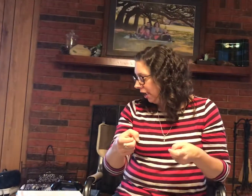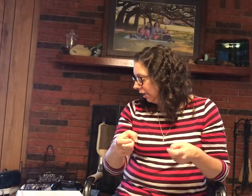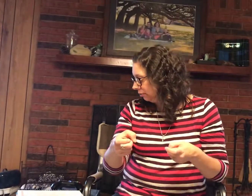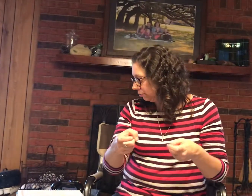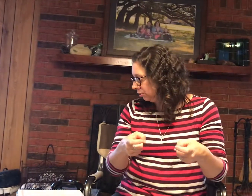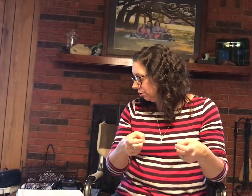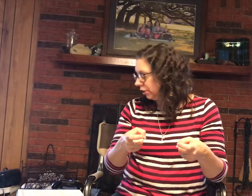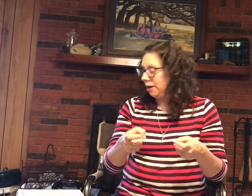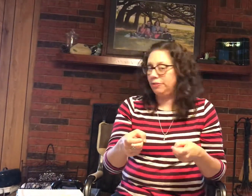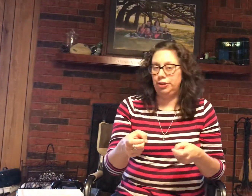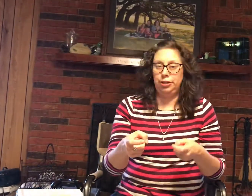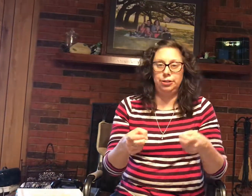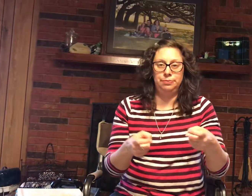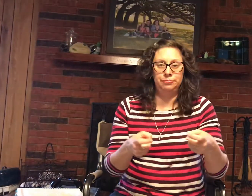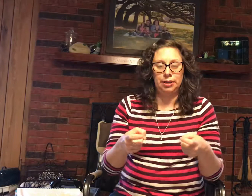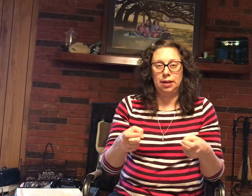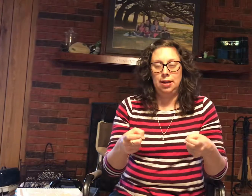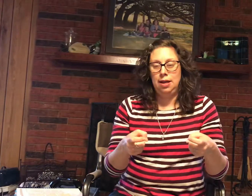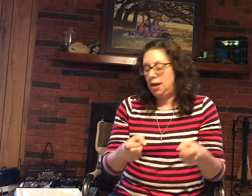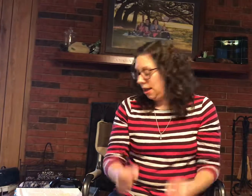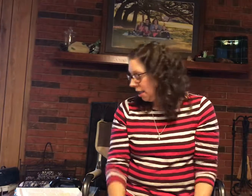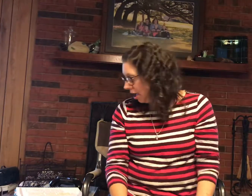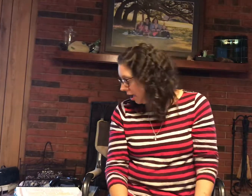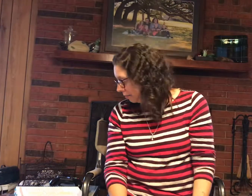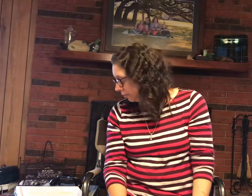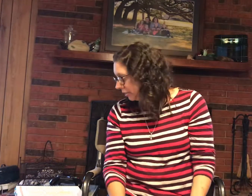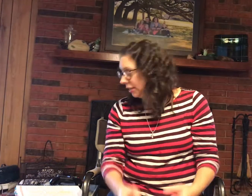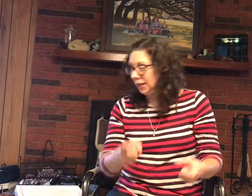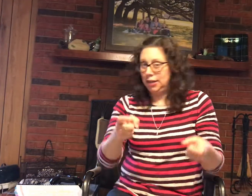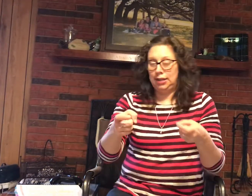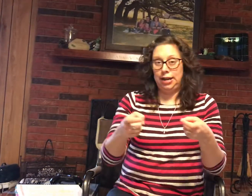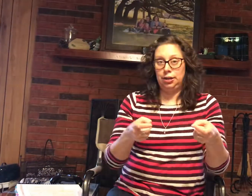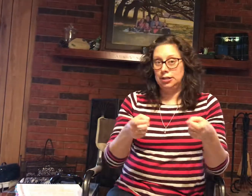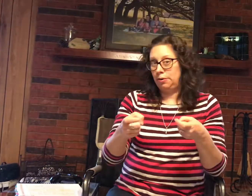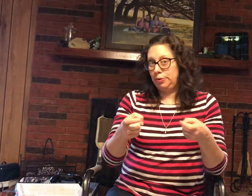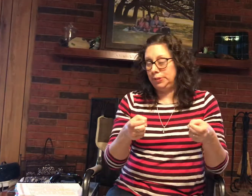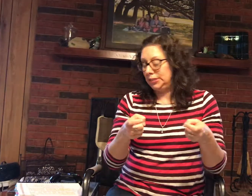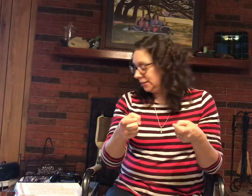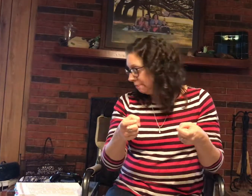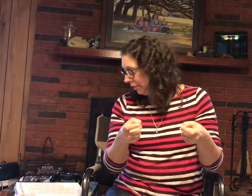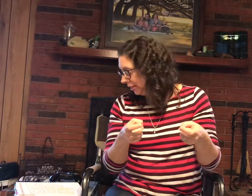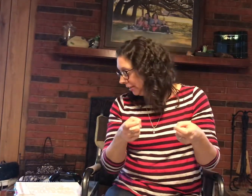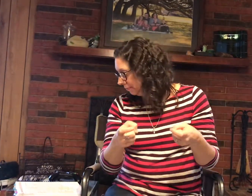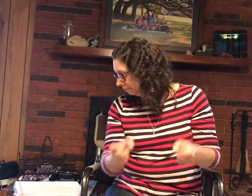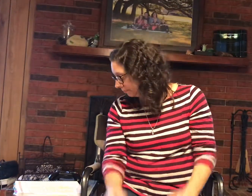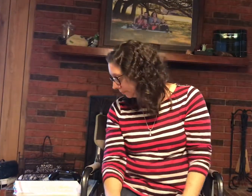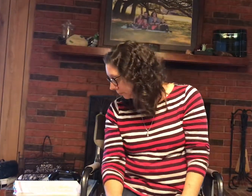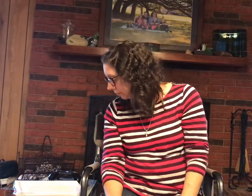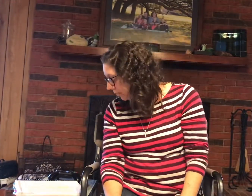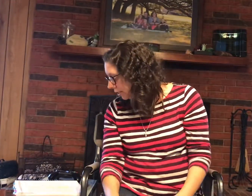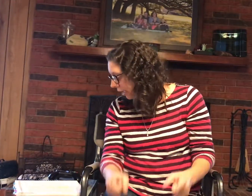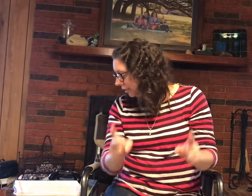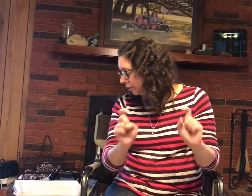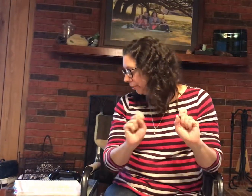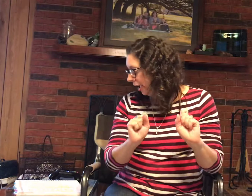reign, rule, govern. We'll see it again later when we say dominion. Okay, so and